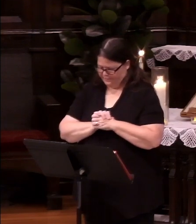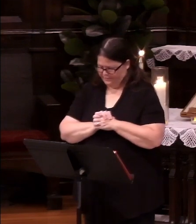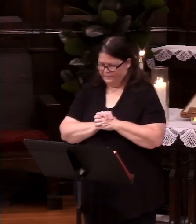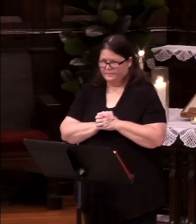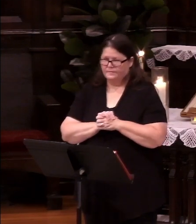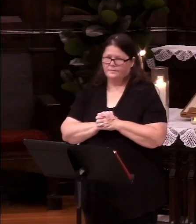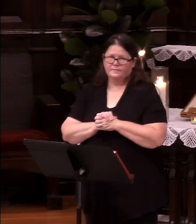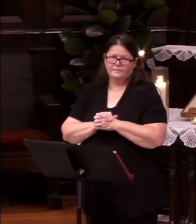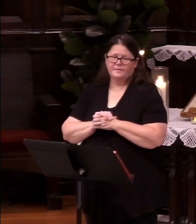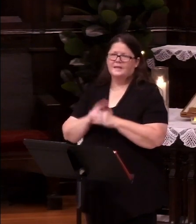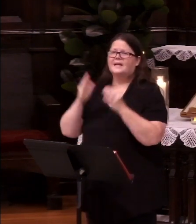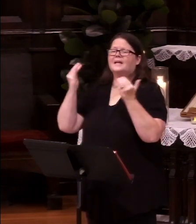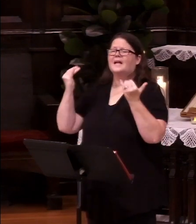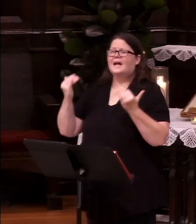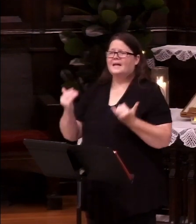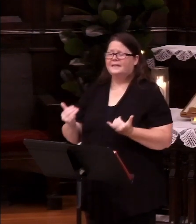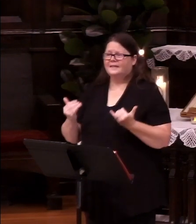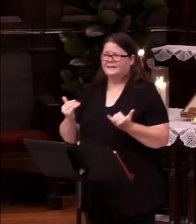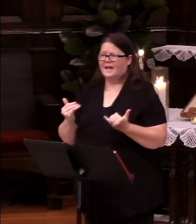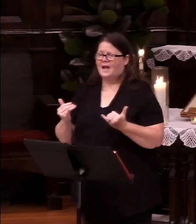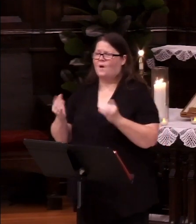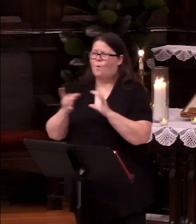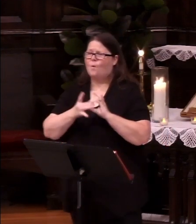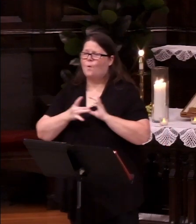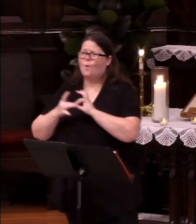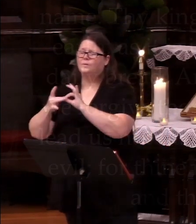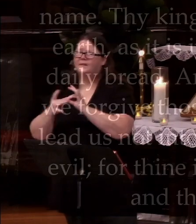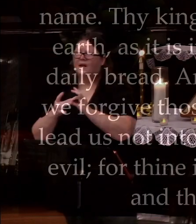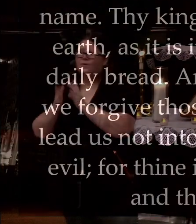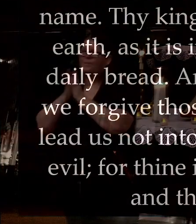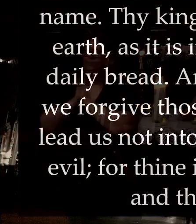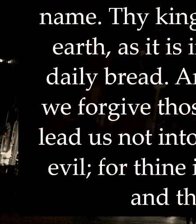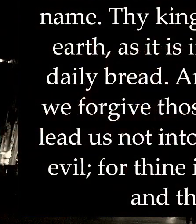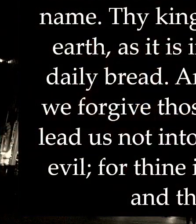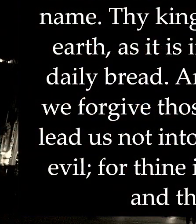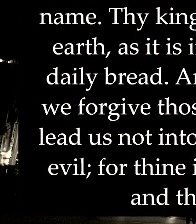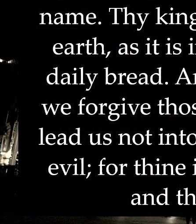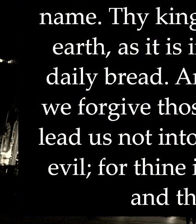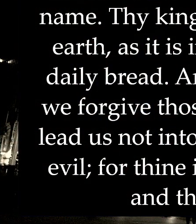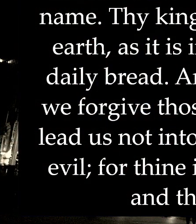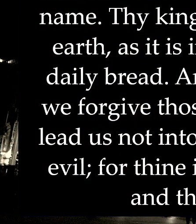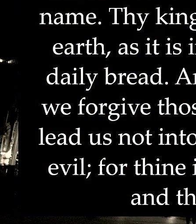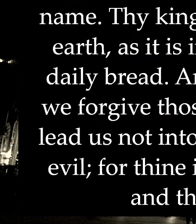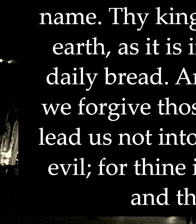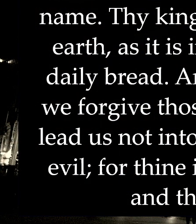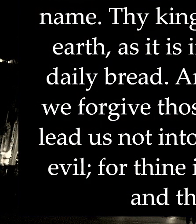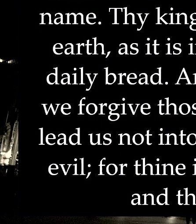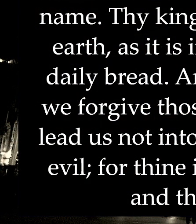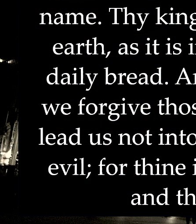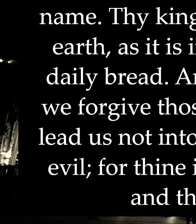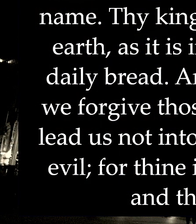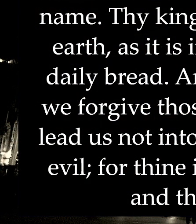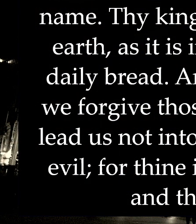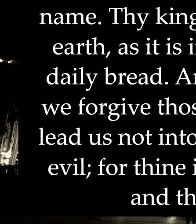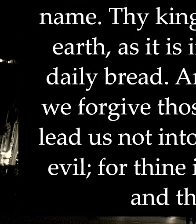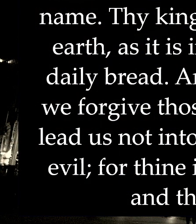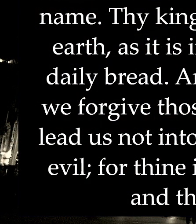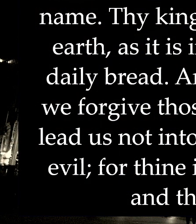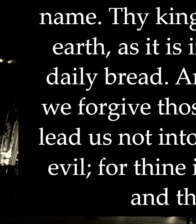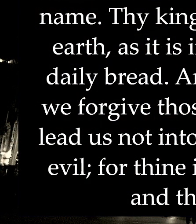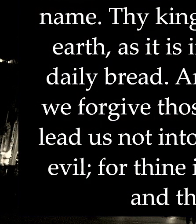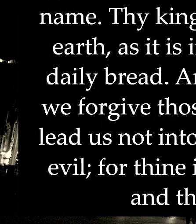our voices as one praying together the prayer that Jesus Christ taught by